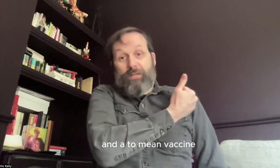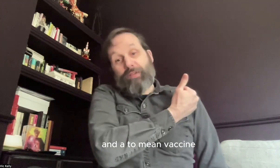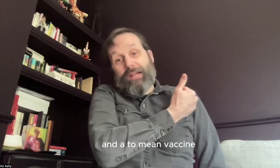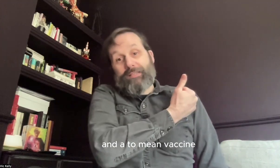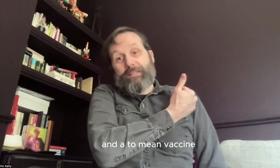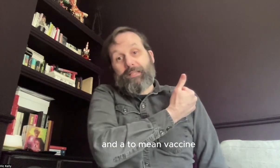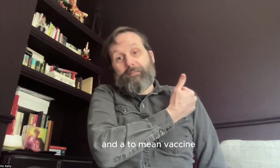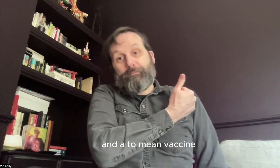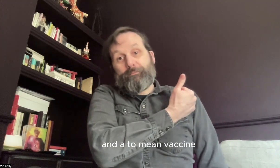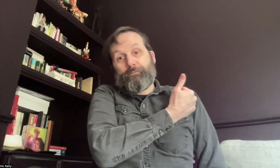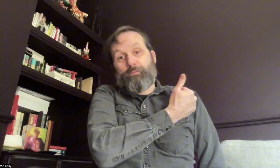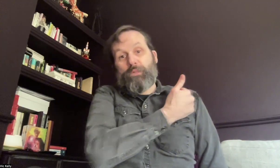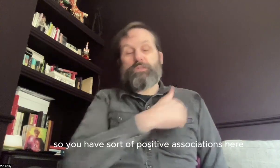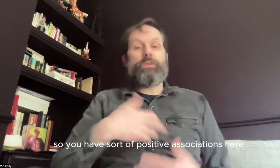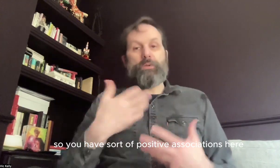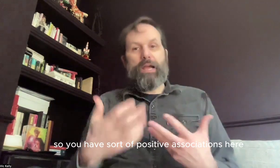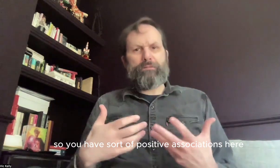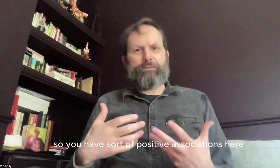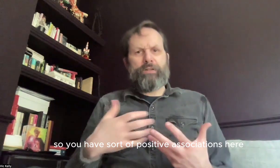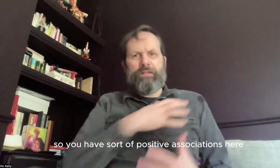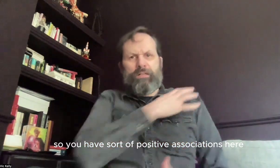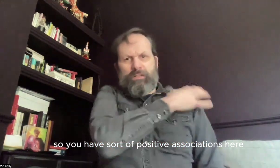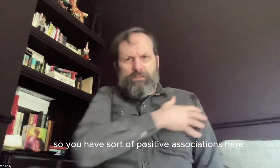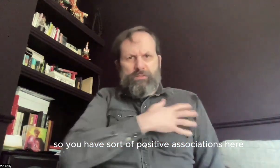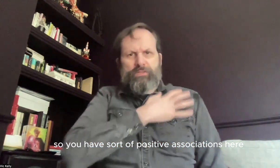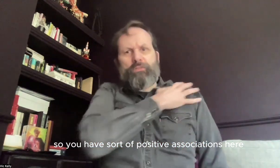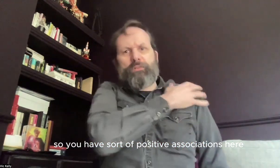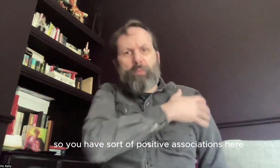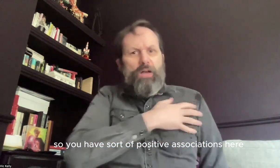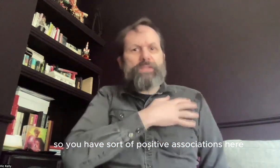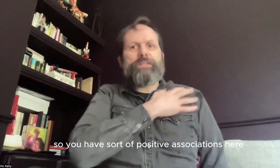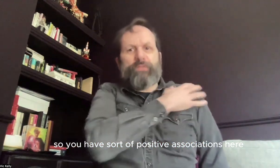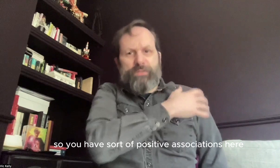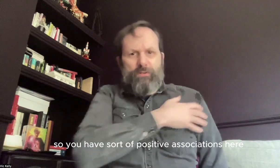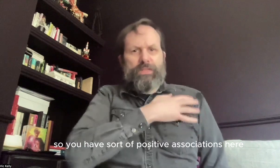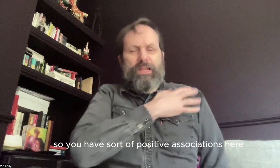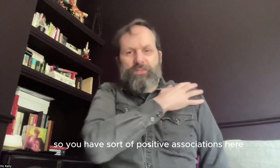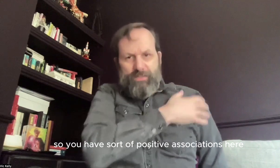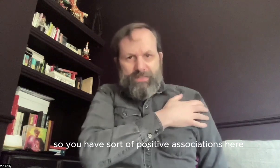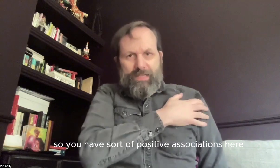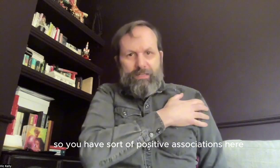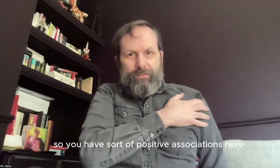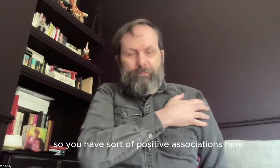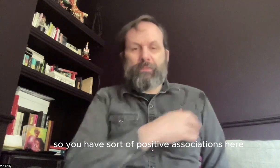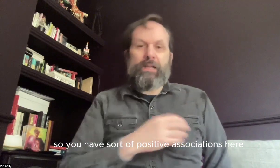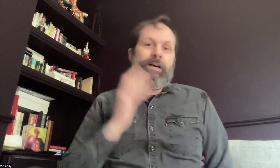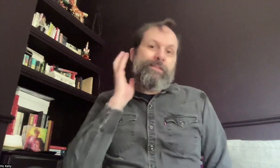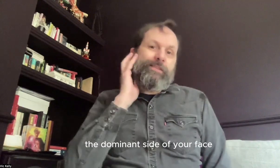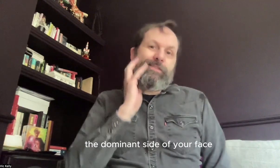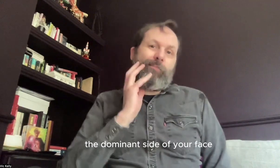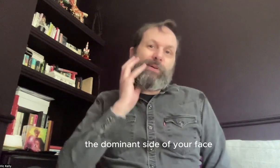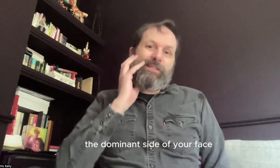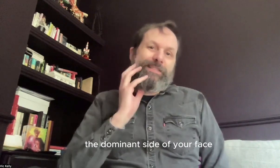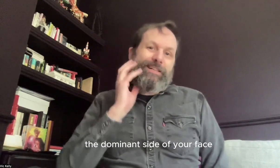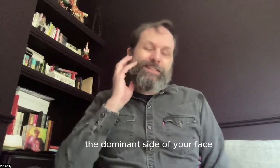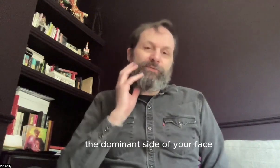mean vaccine. So you have sort of positive associations here. The dominant side of